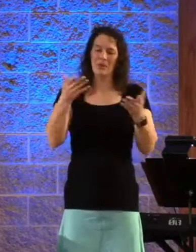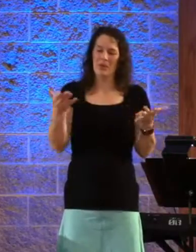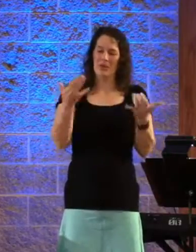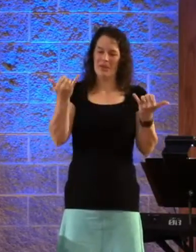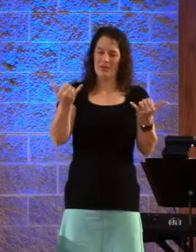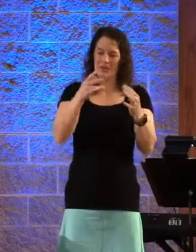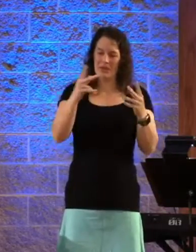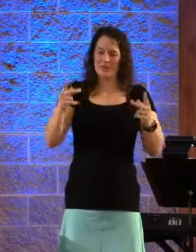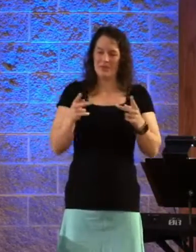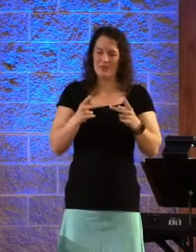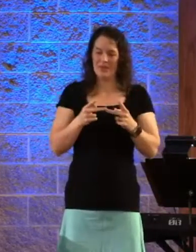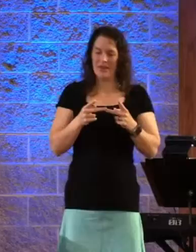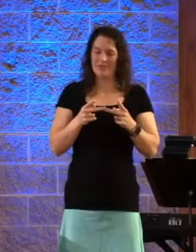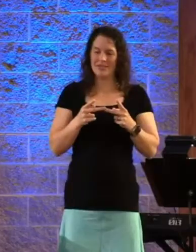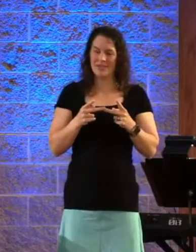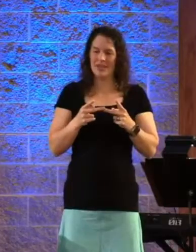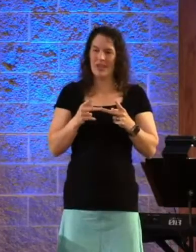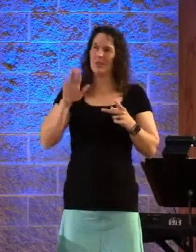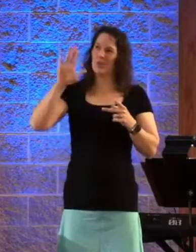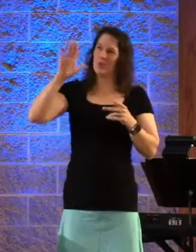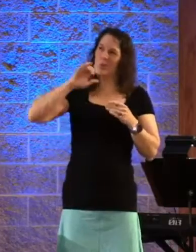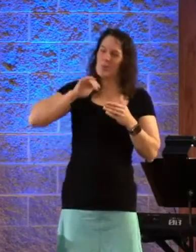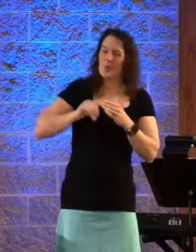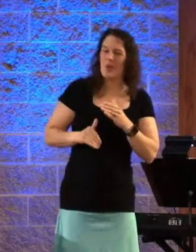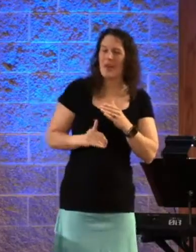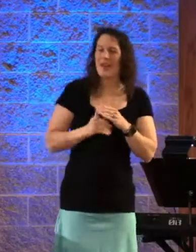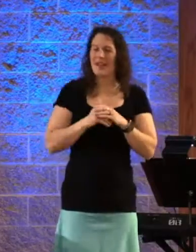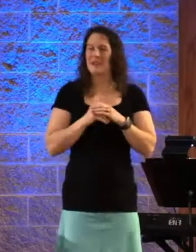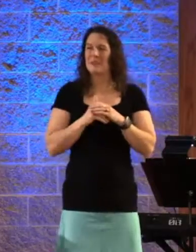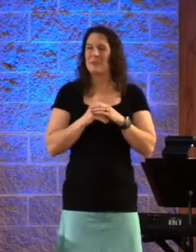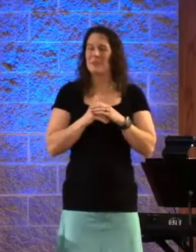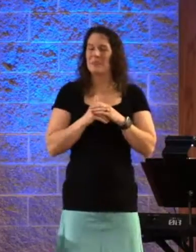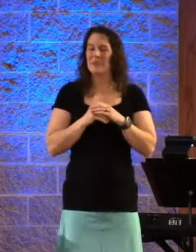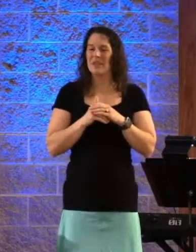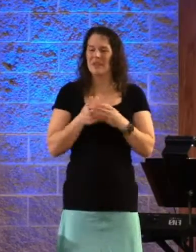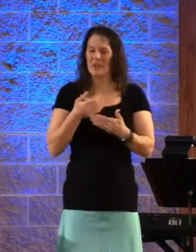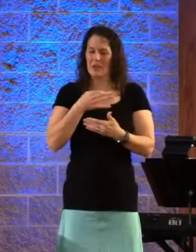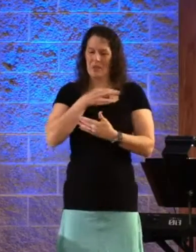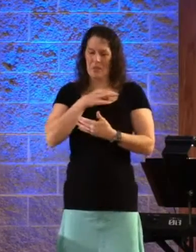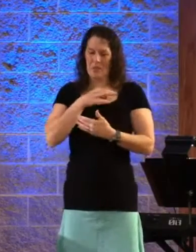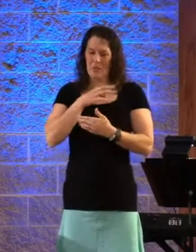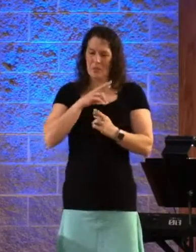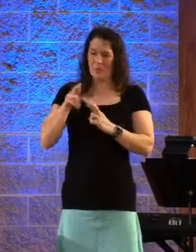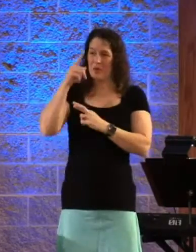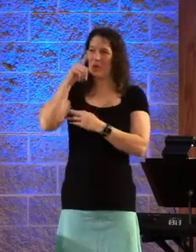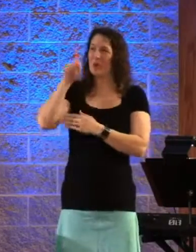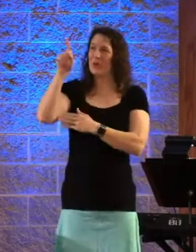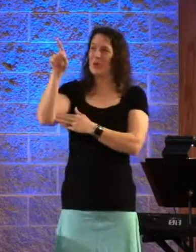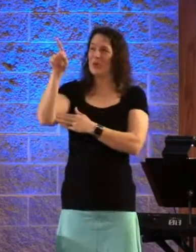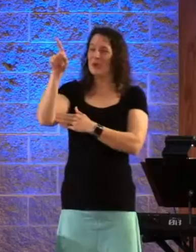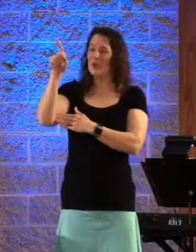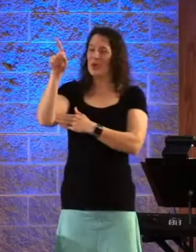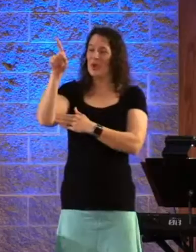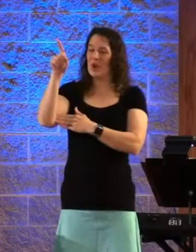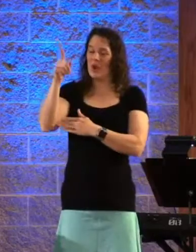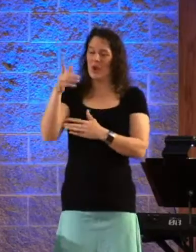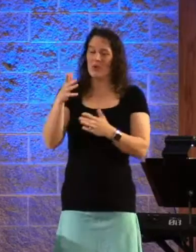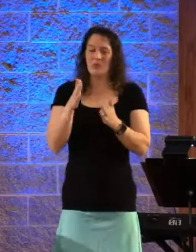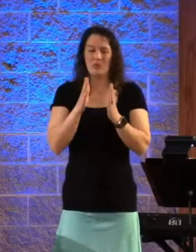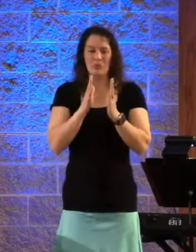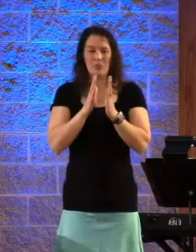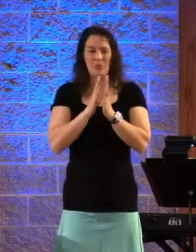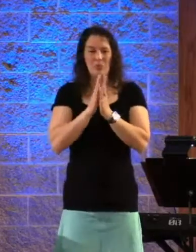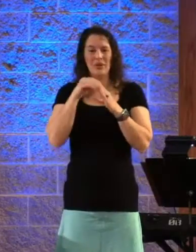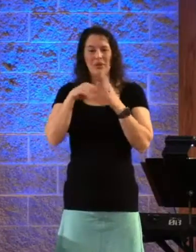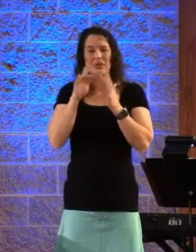you. What a privilege we have to live for you. In Jesus' name, amen. I'll be reading